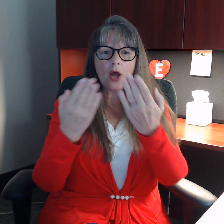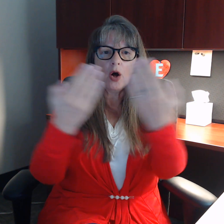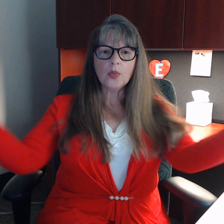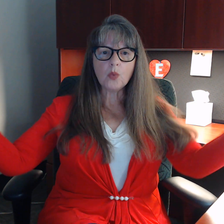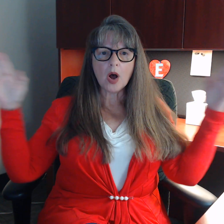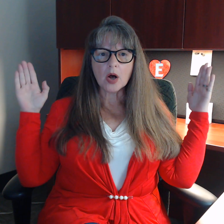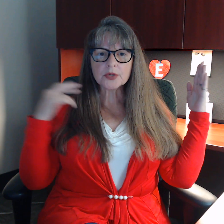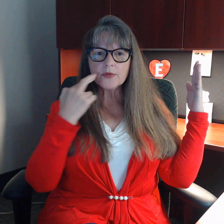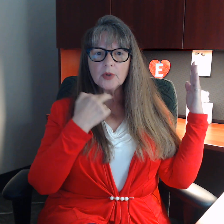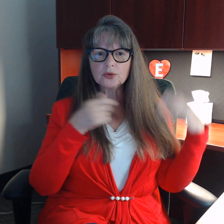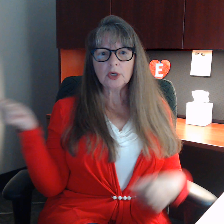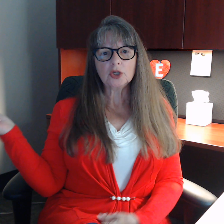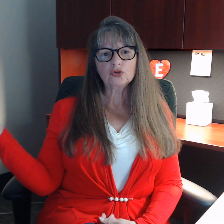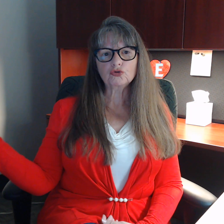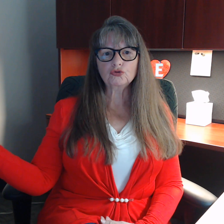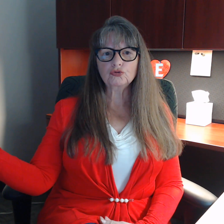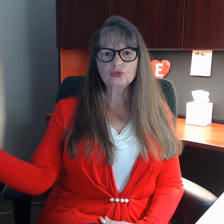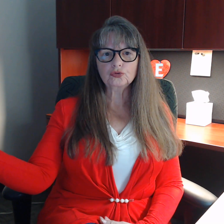on the walls of the restaurant,